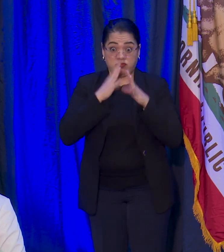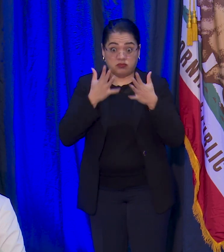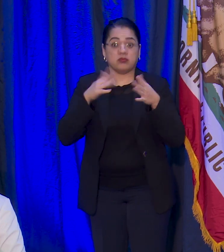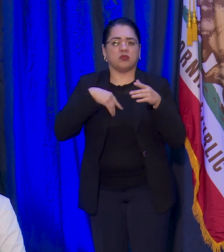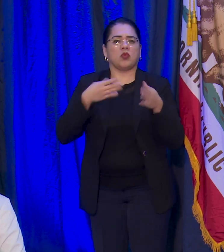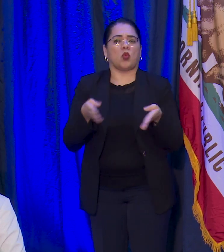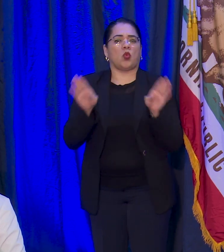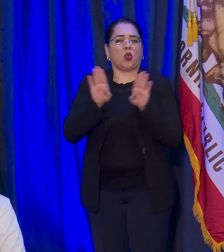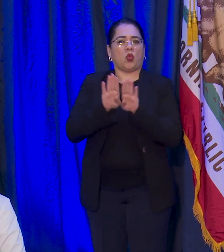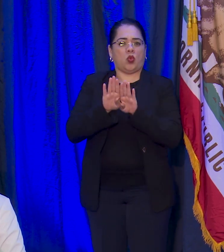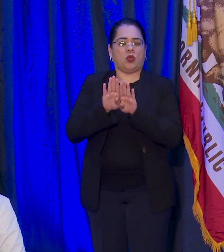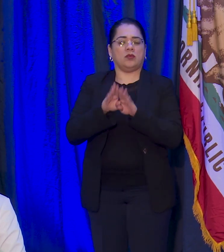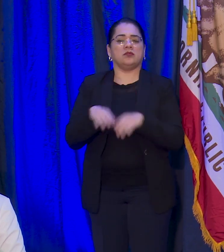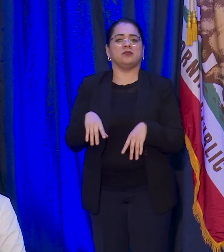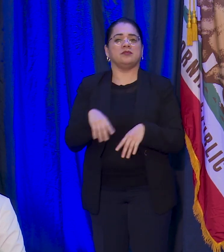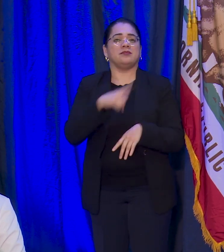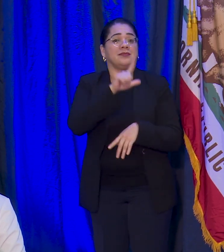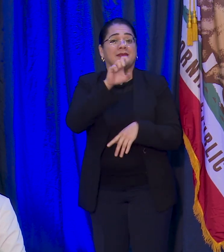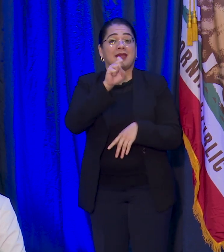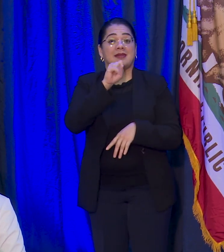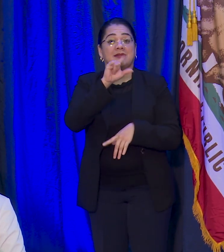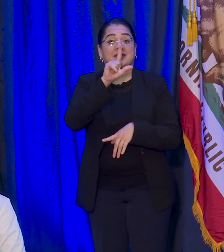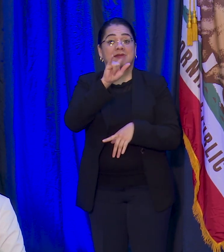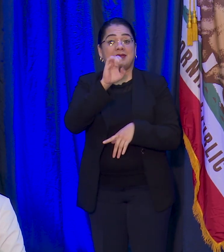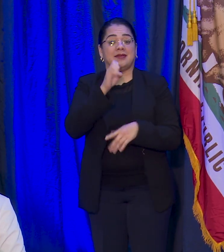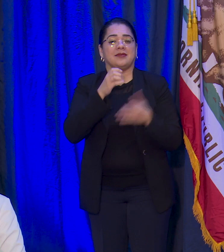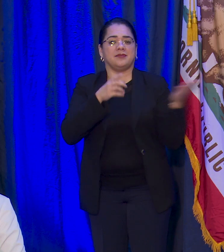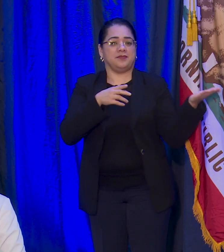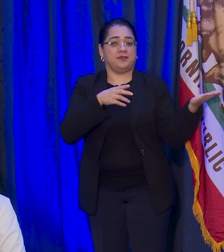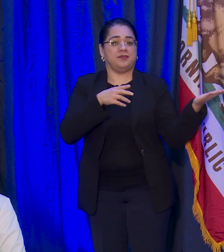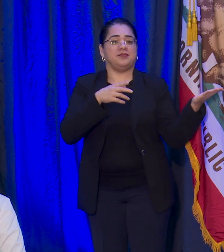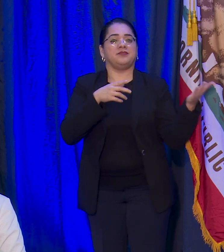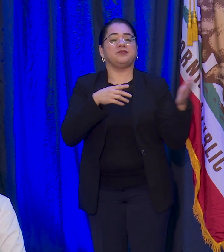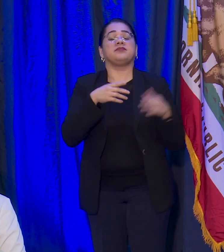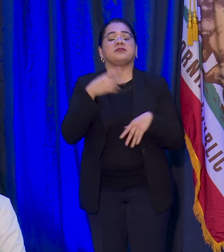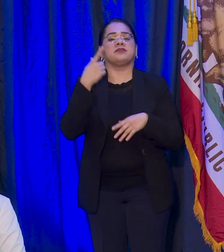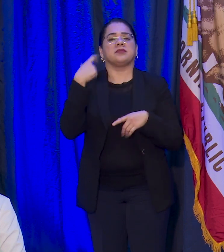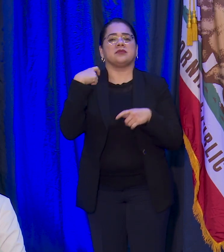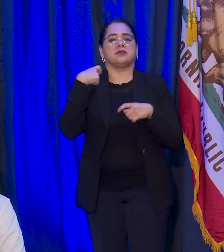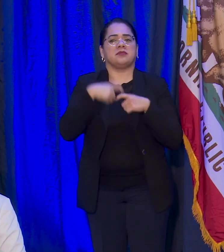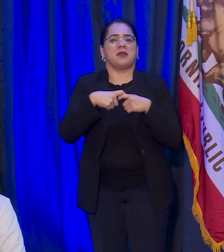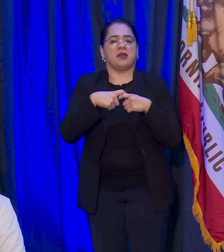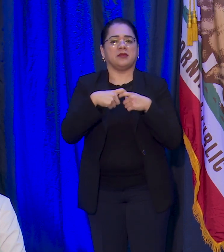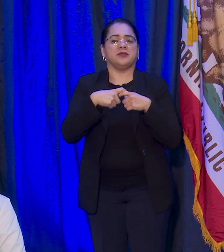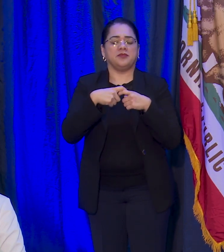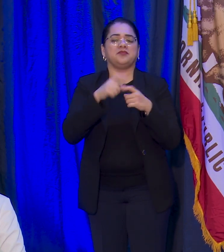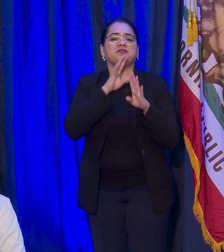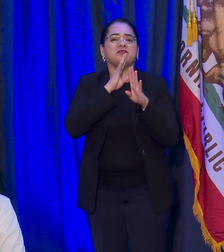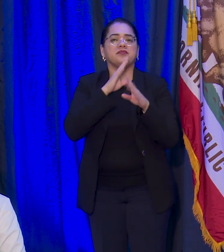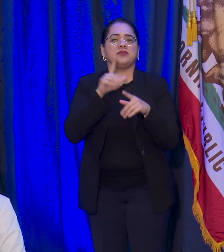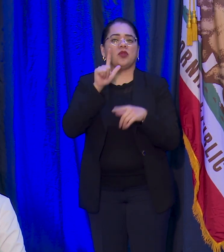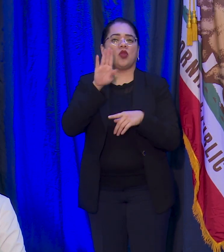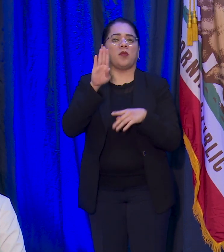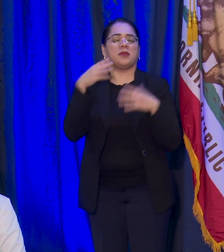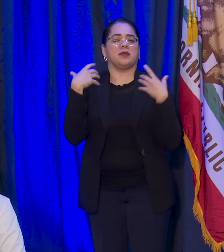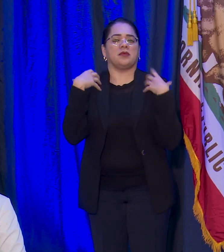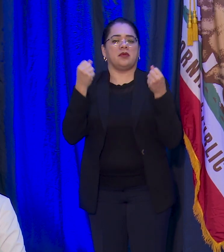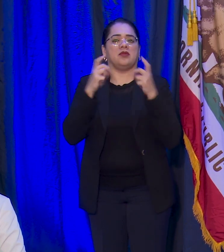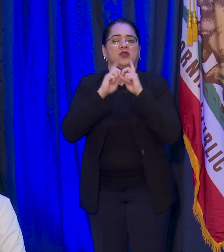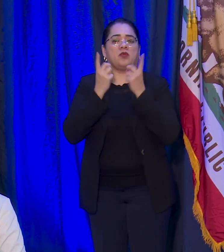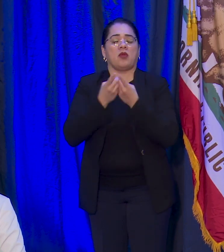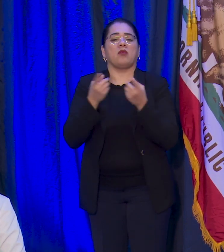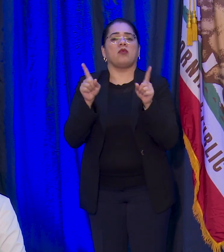have Leslie from the Long Beach Health Department who will be doing some translation for those that want to see the remarks in